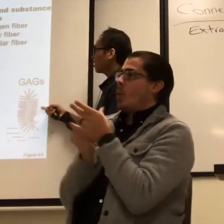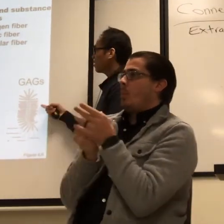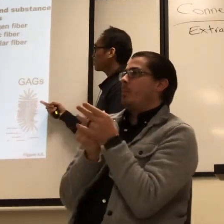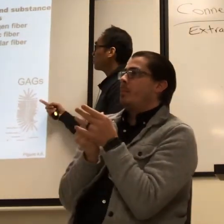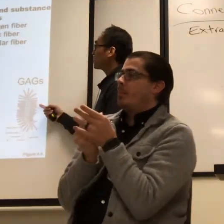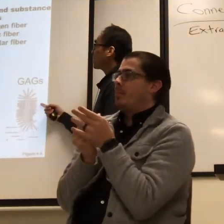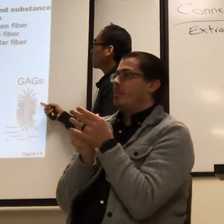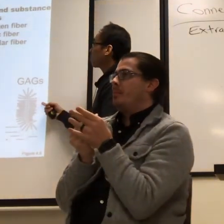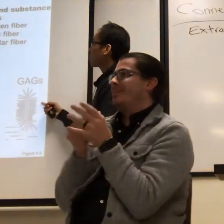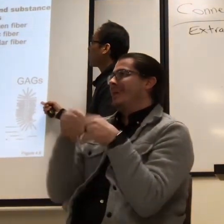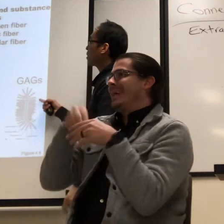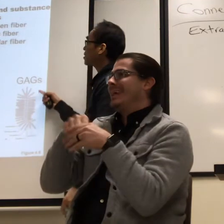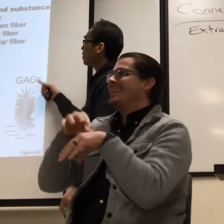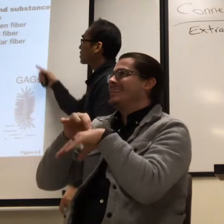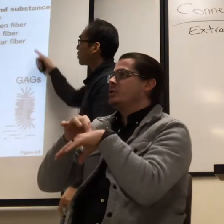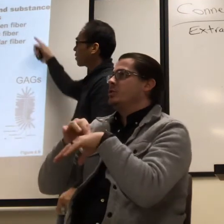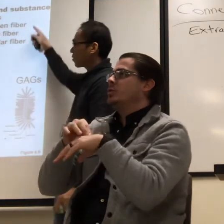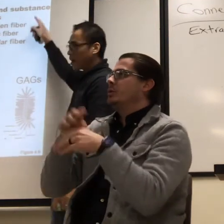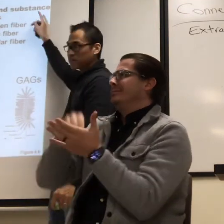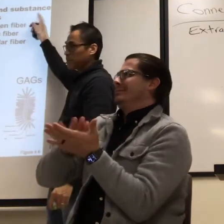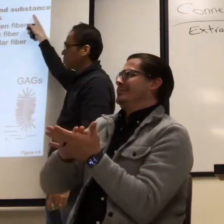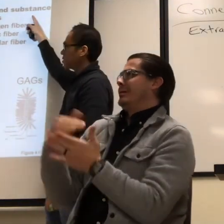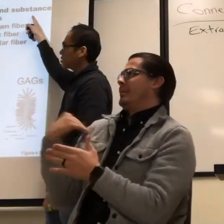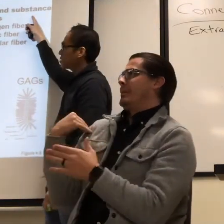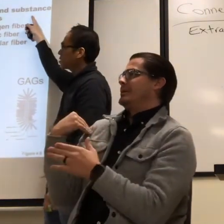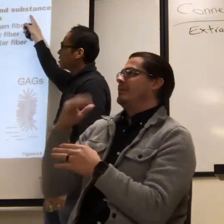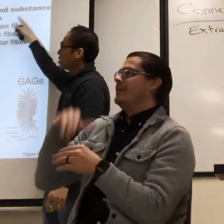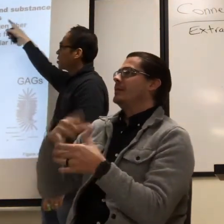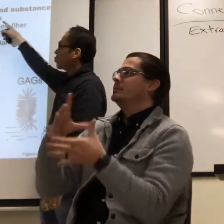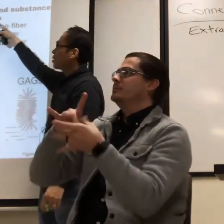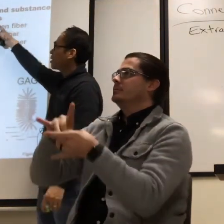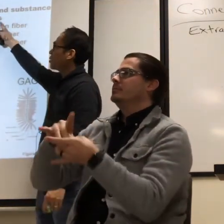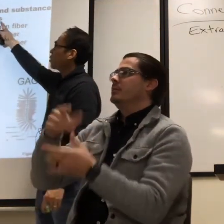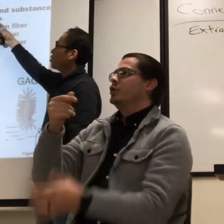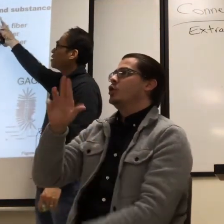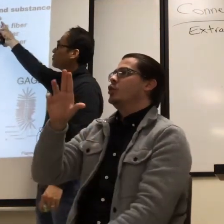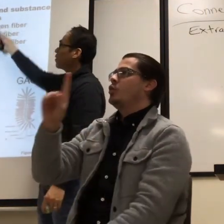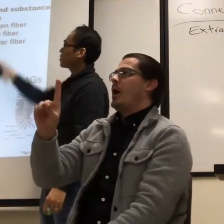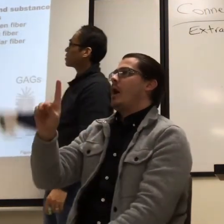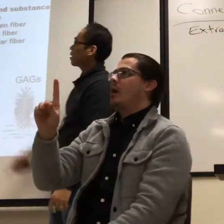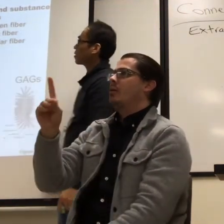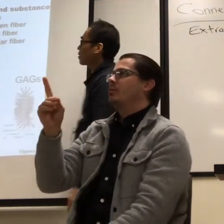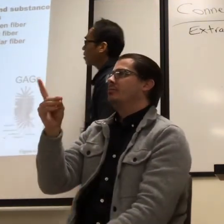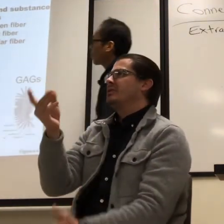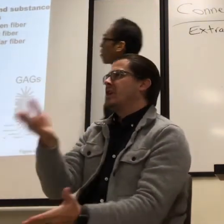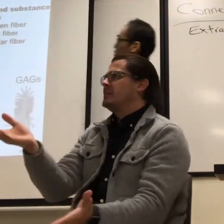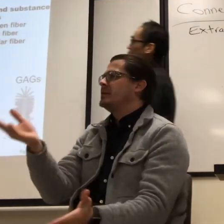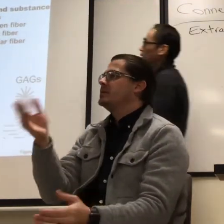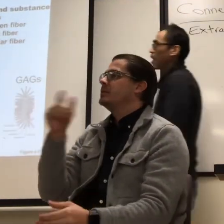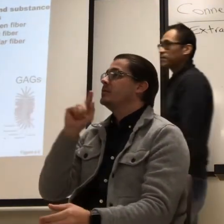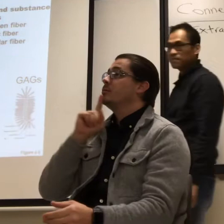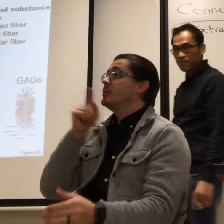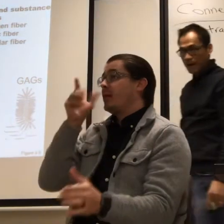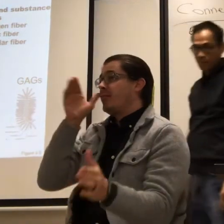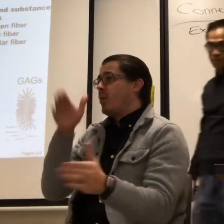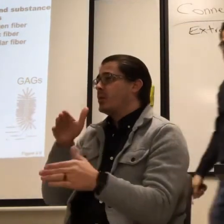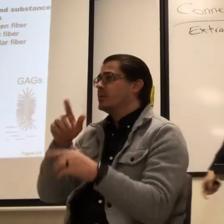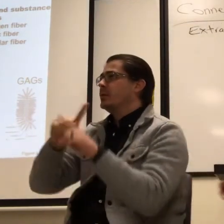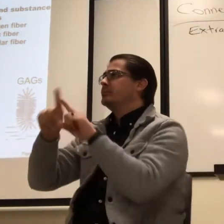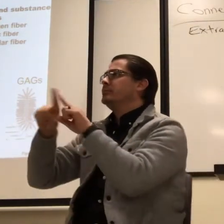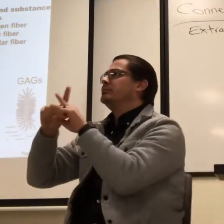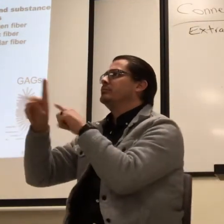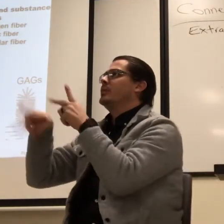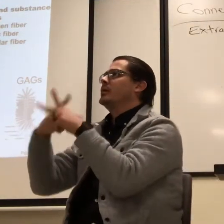Okay, so I'll put that there to remind myself it's part of the ground substance. Really, what you need to focus on are all the different kinds of